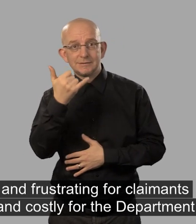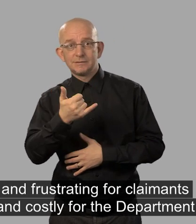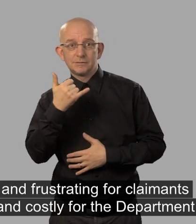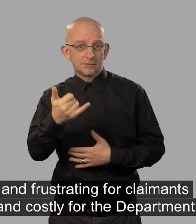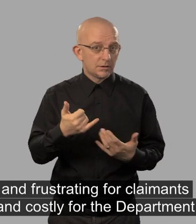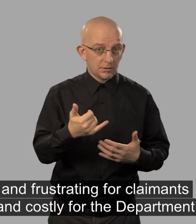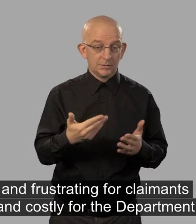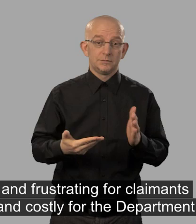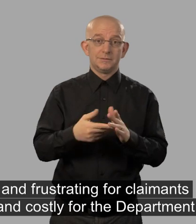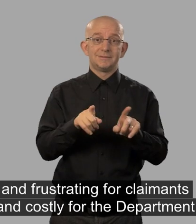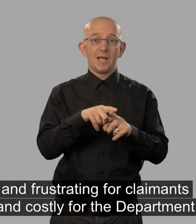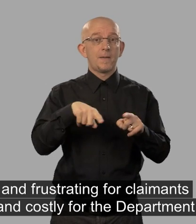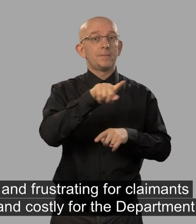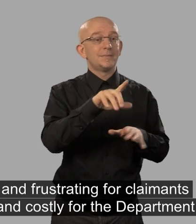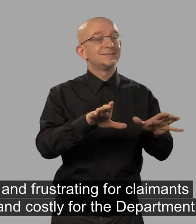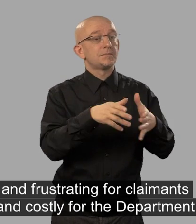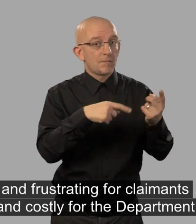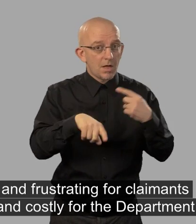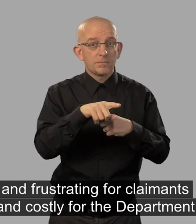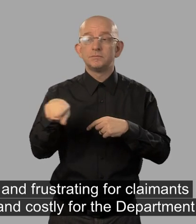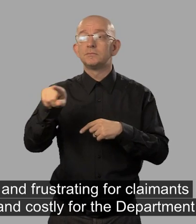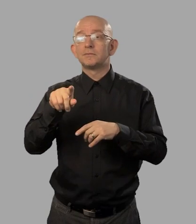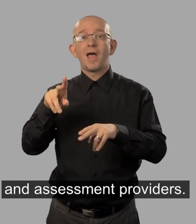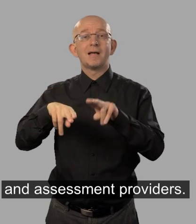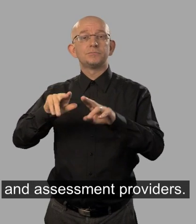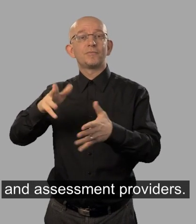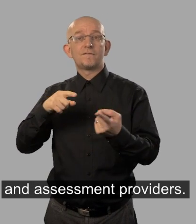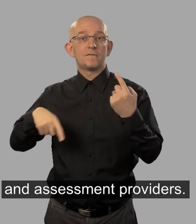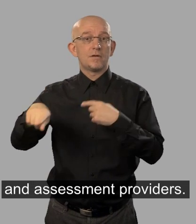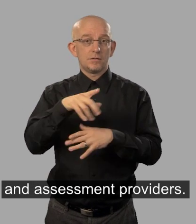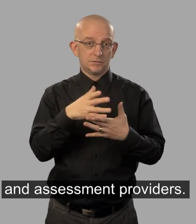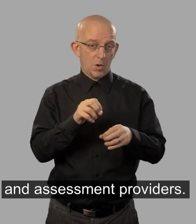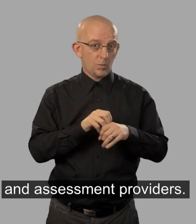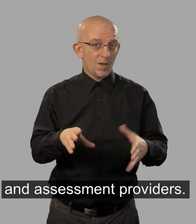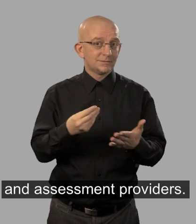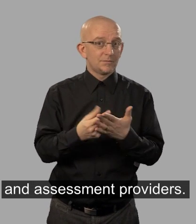for claimants and costly for the department and assessment providers.